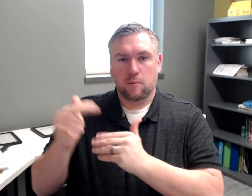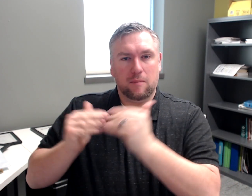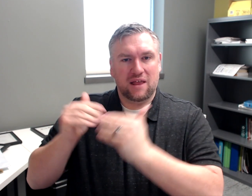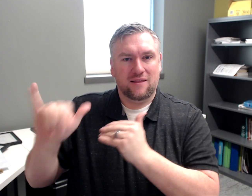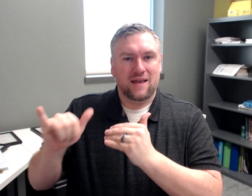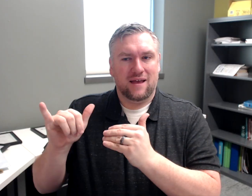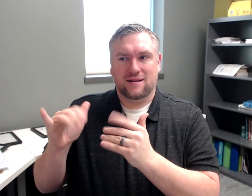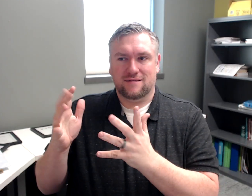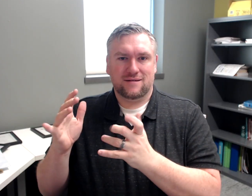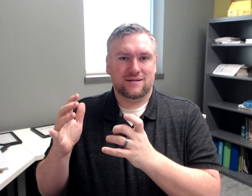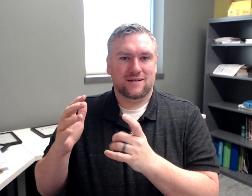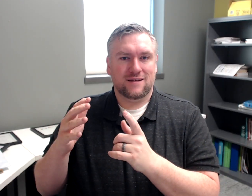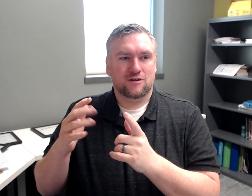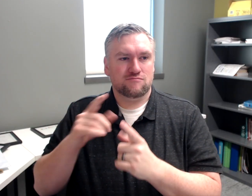then you can help build that